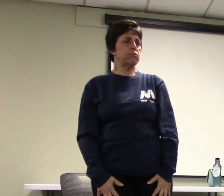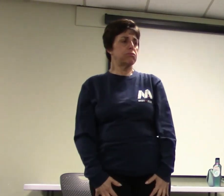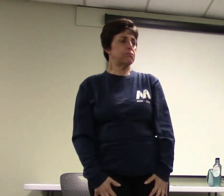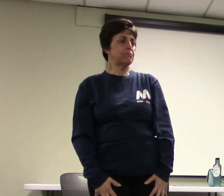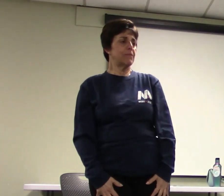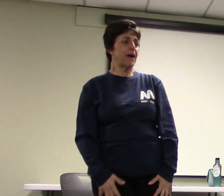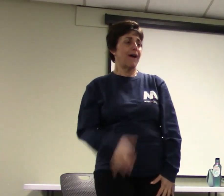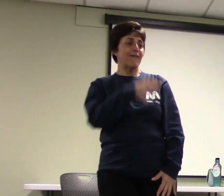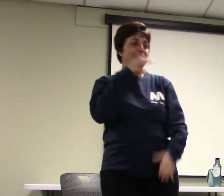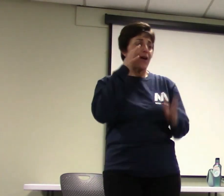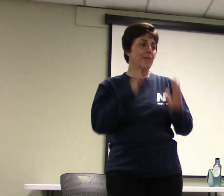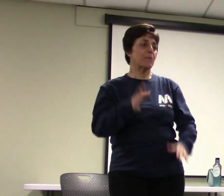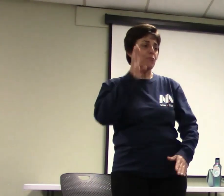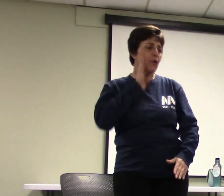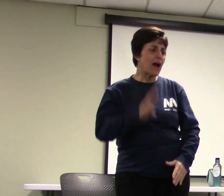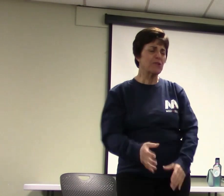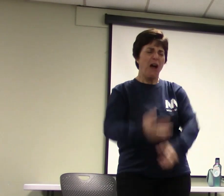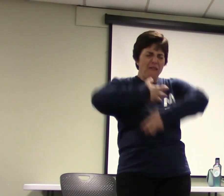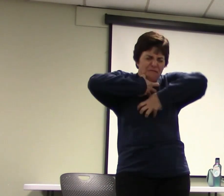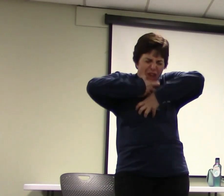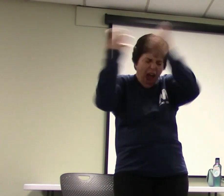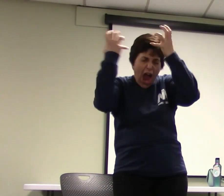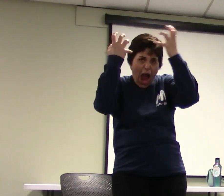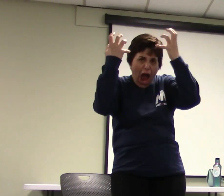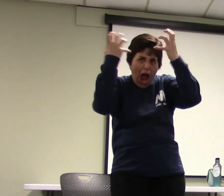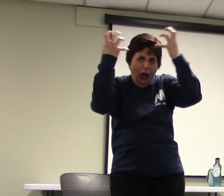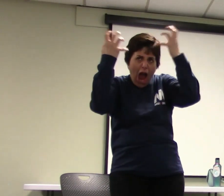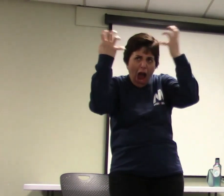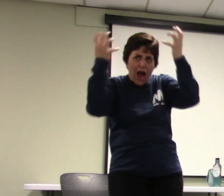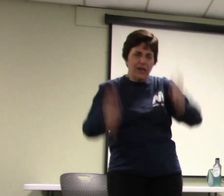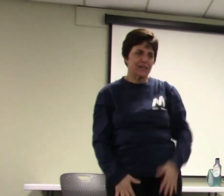Farmer Brown was furious.